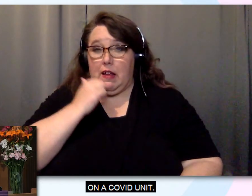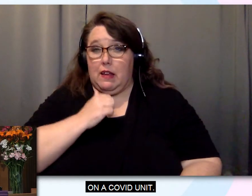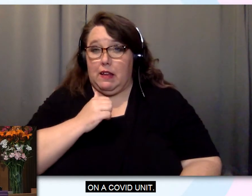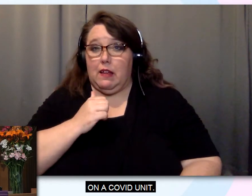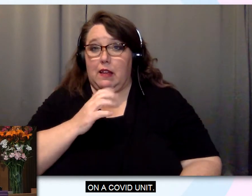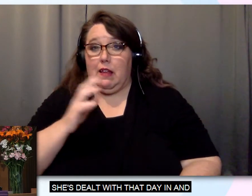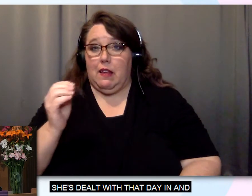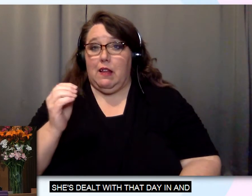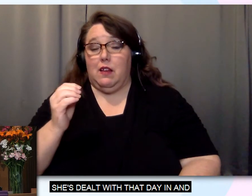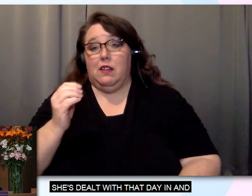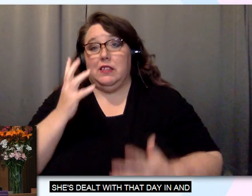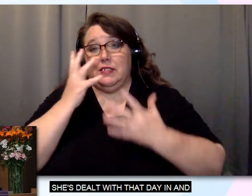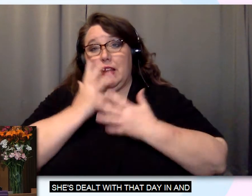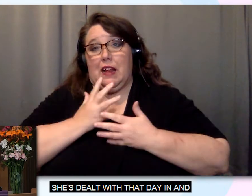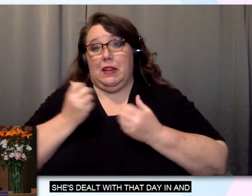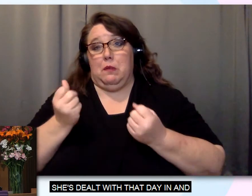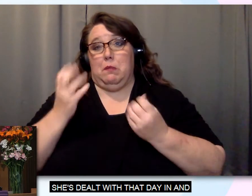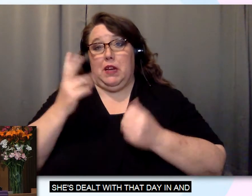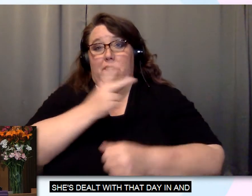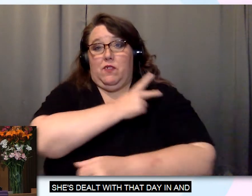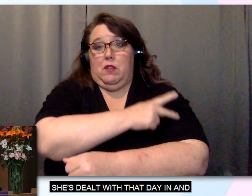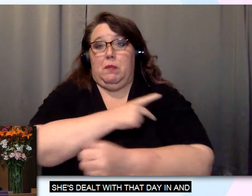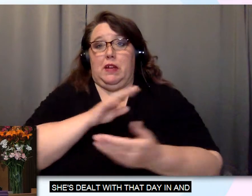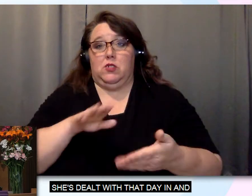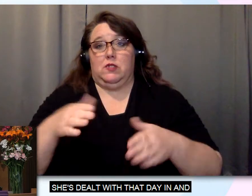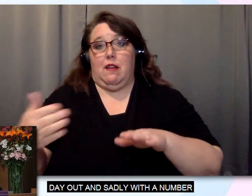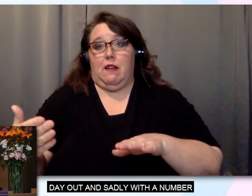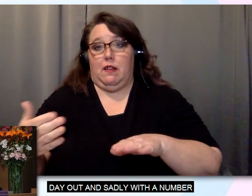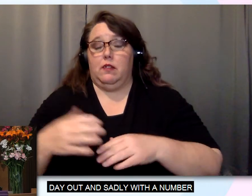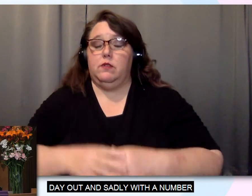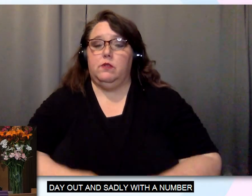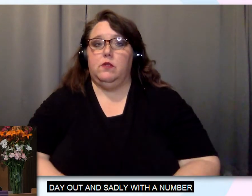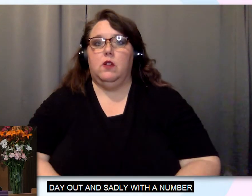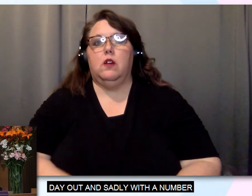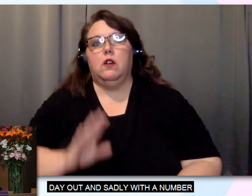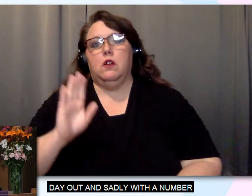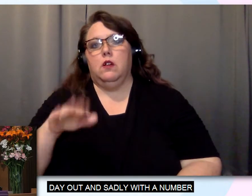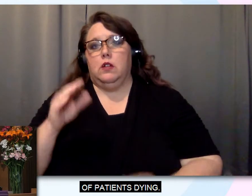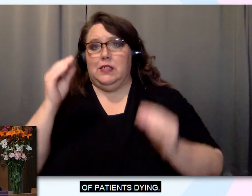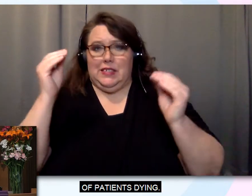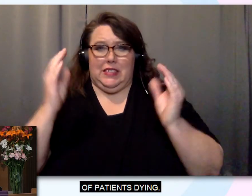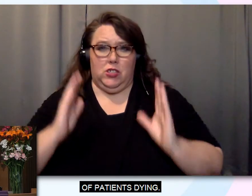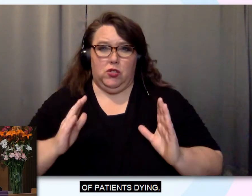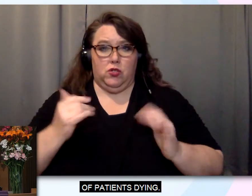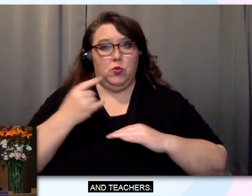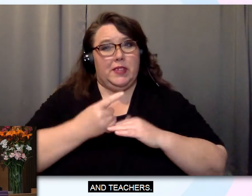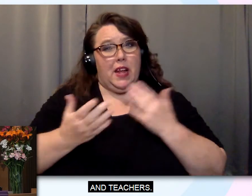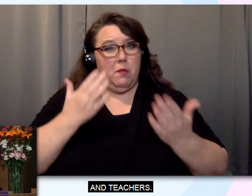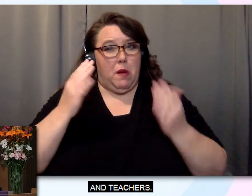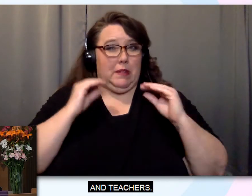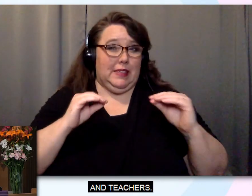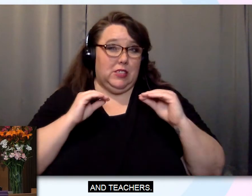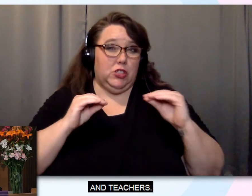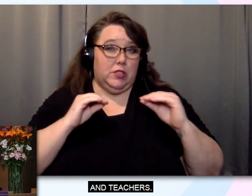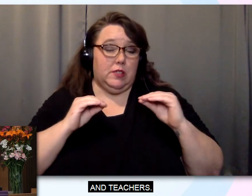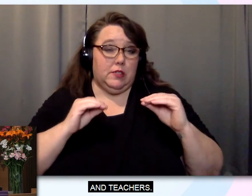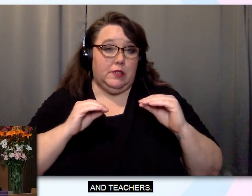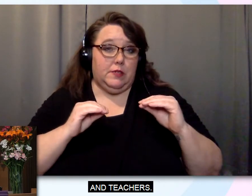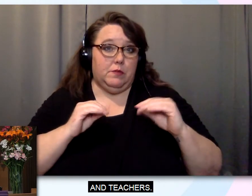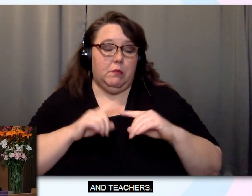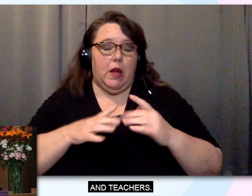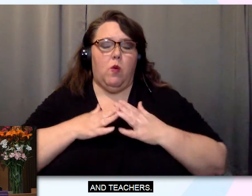And sadly, with a number of the patients dying. And teachers. I don't know, teachers are probably teaching today,